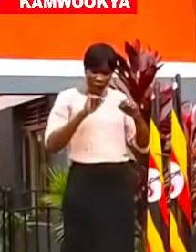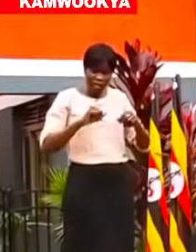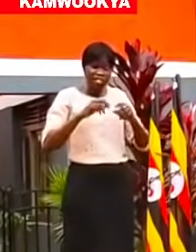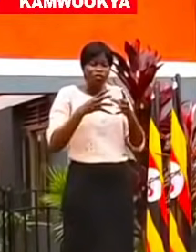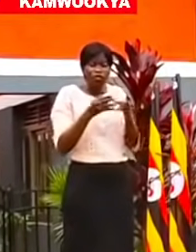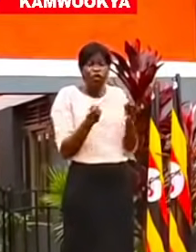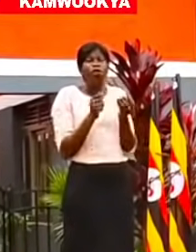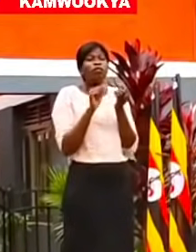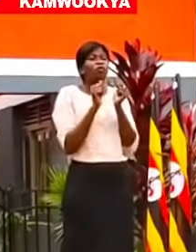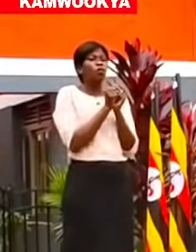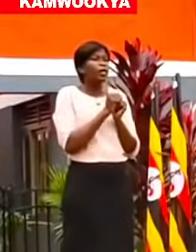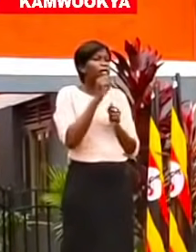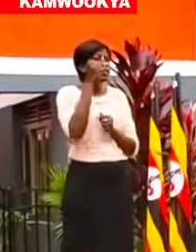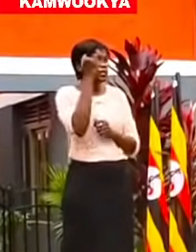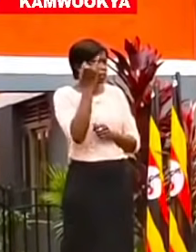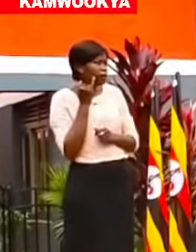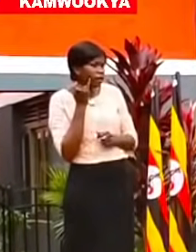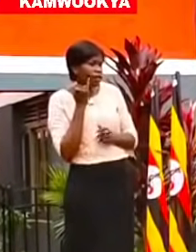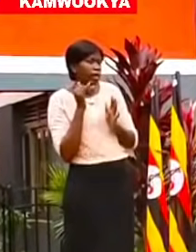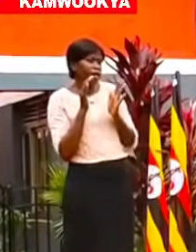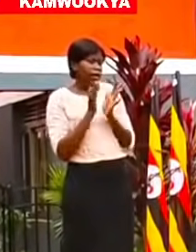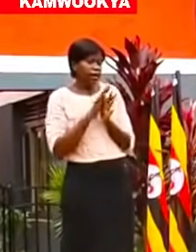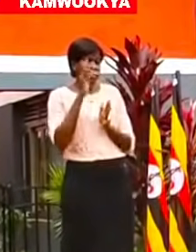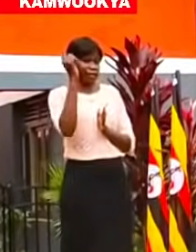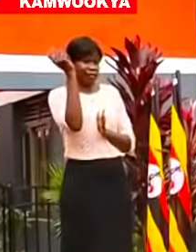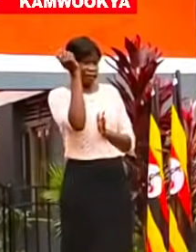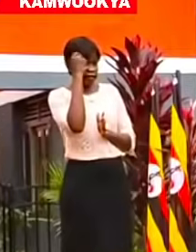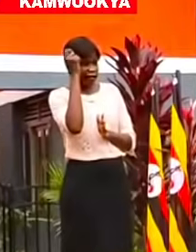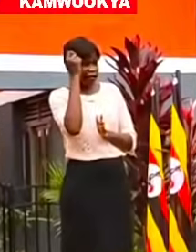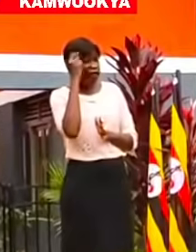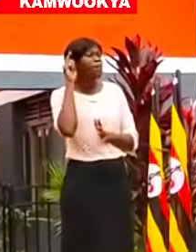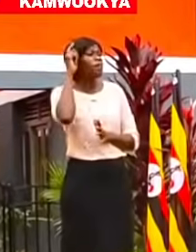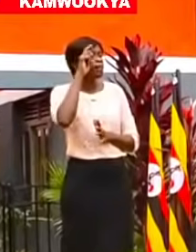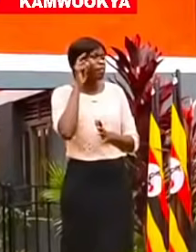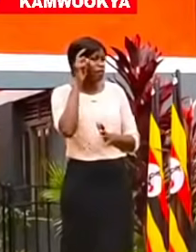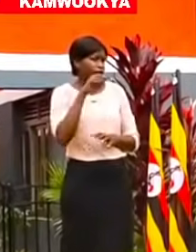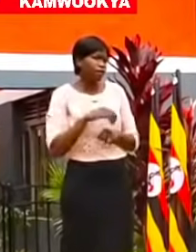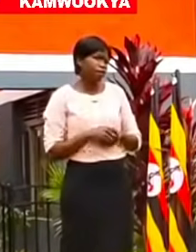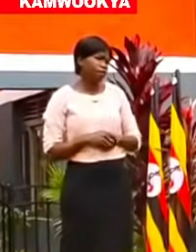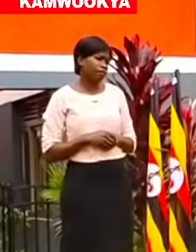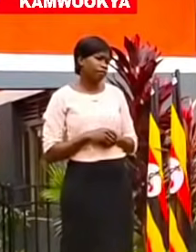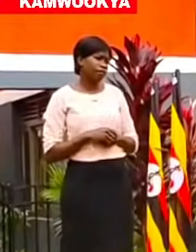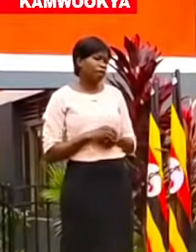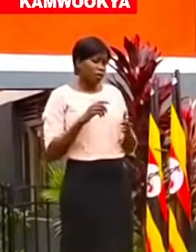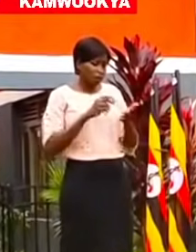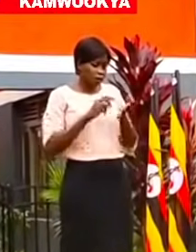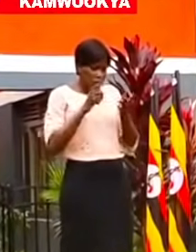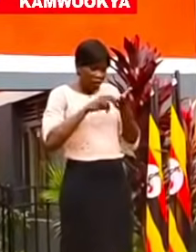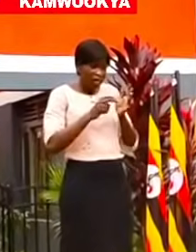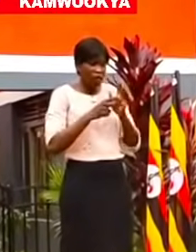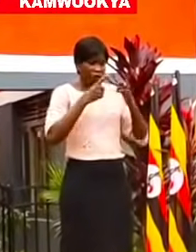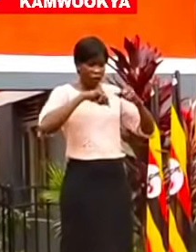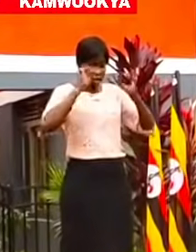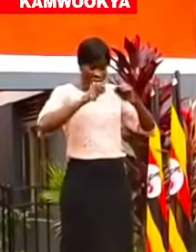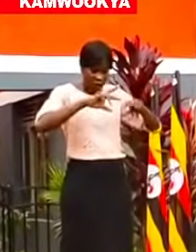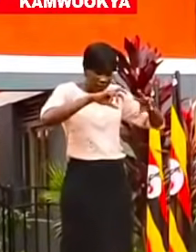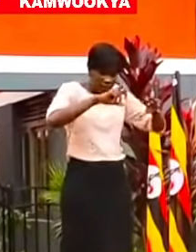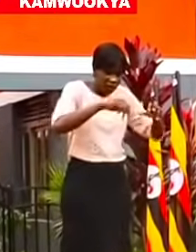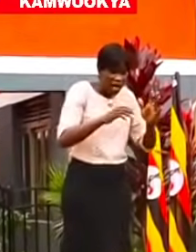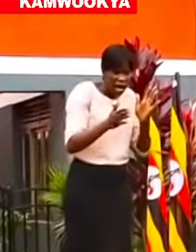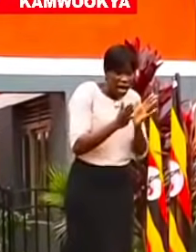kikulembeze, tusobole okutegeerera ddala baani abakola obulabe ku